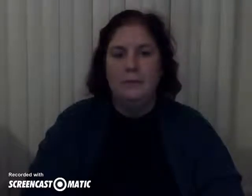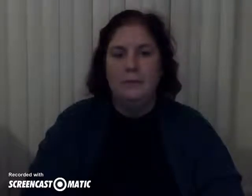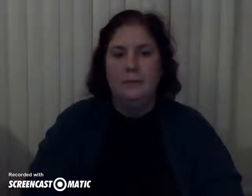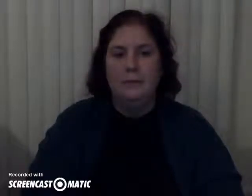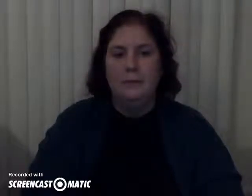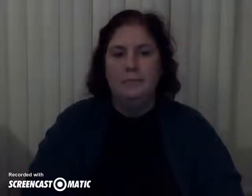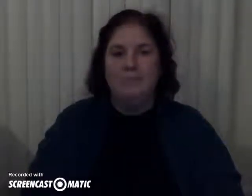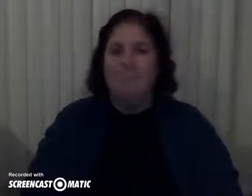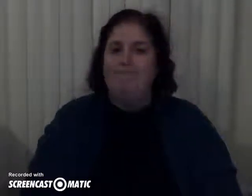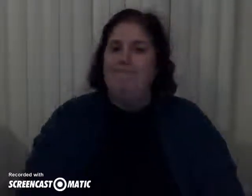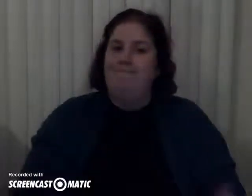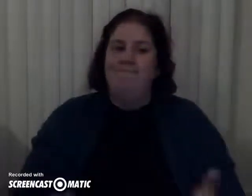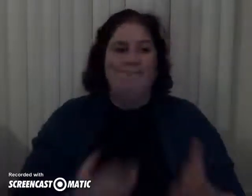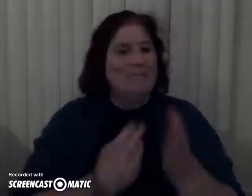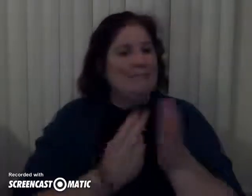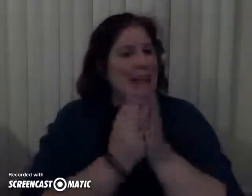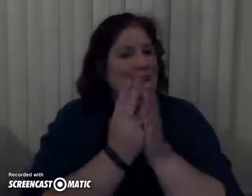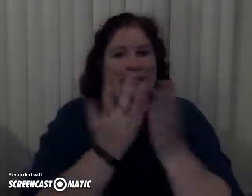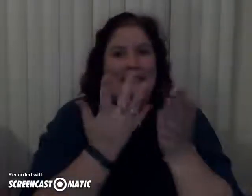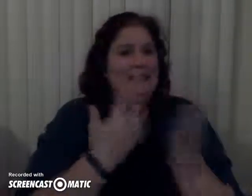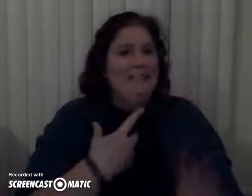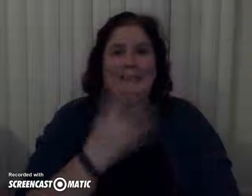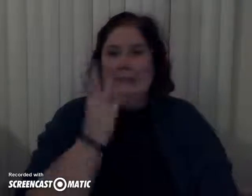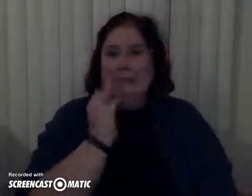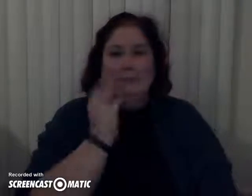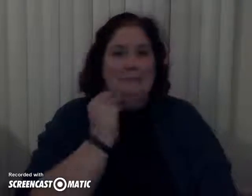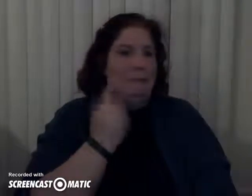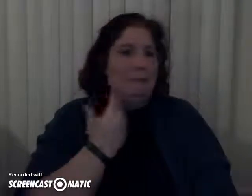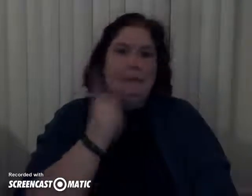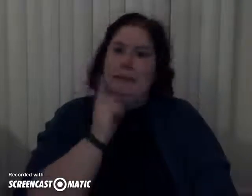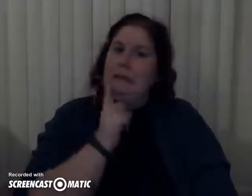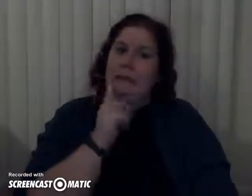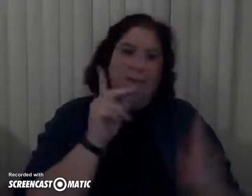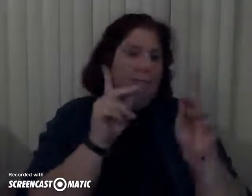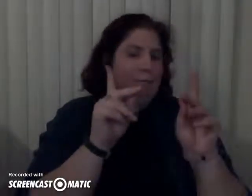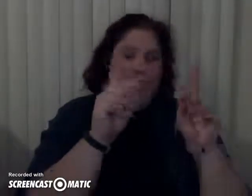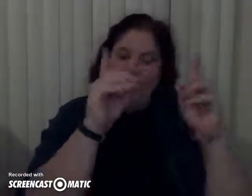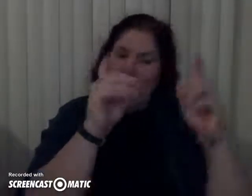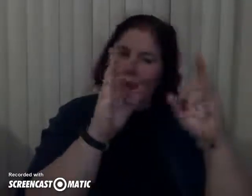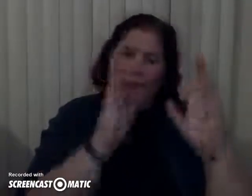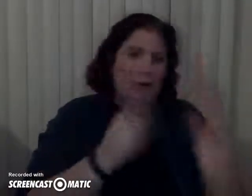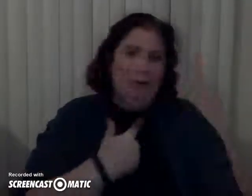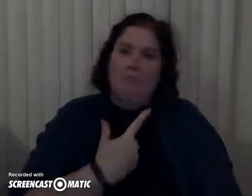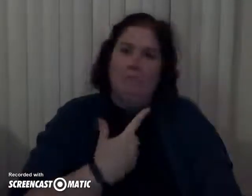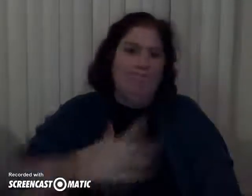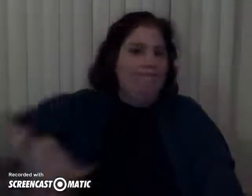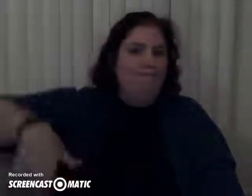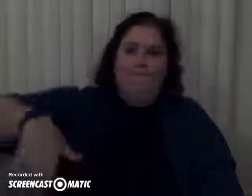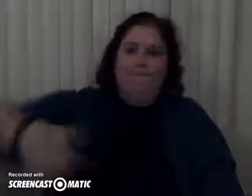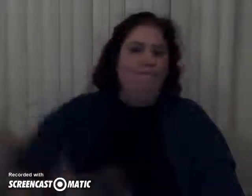You know, to be perfectly honest, I've never had an experience where I worked with a deaf photographer before. So I don't know exactly